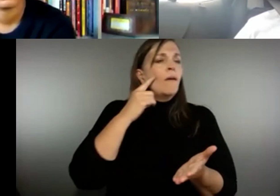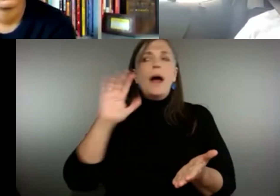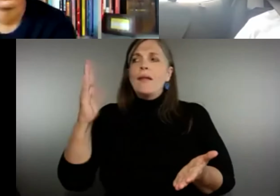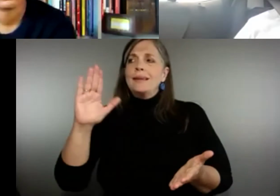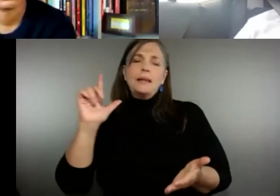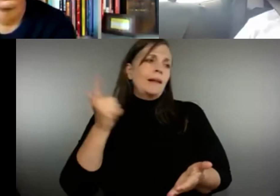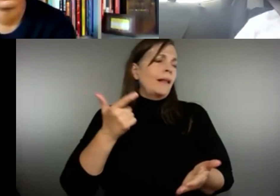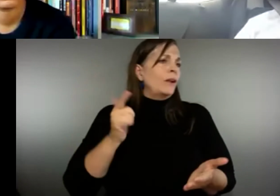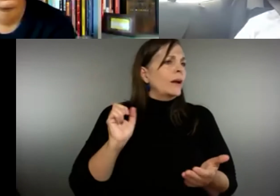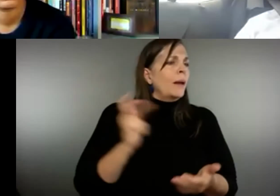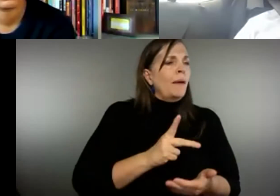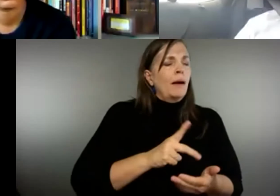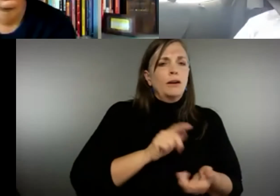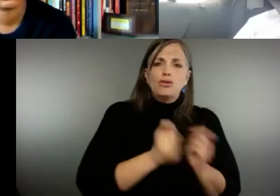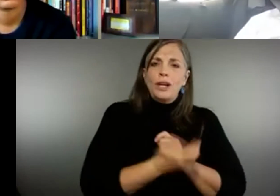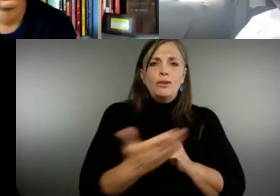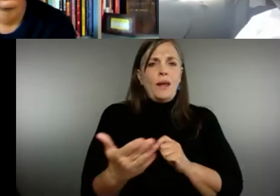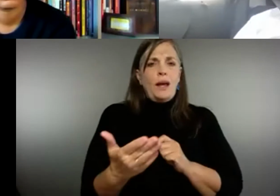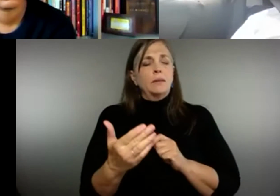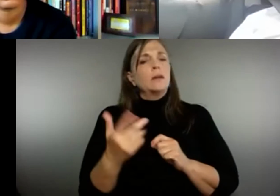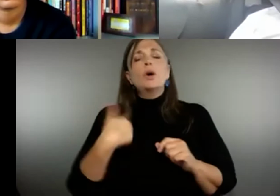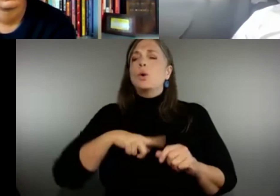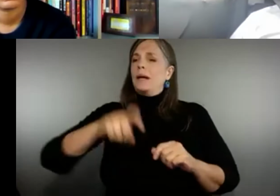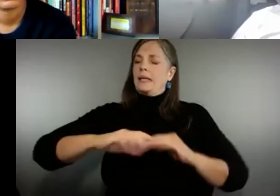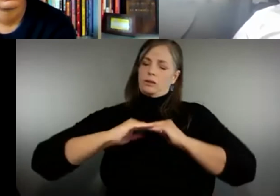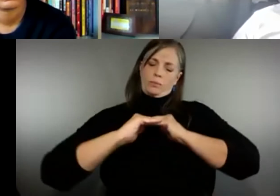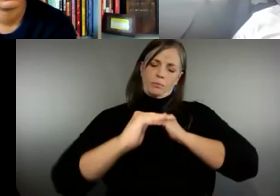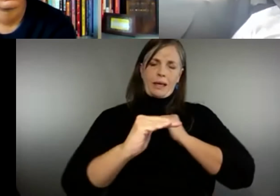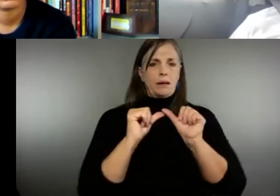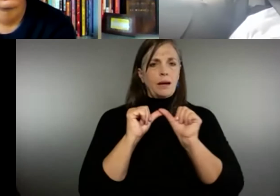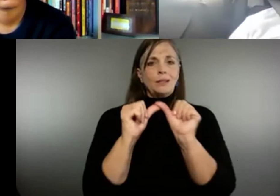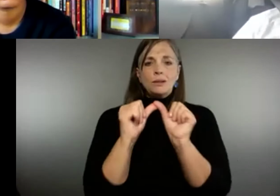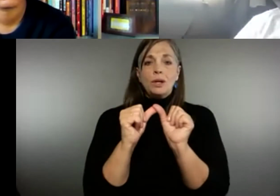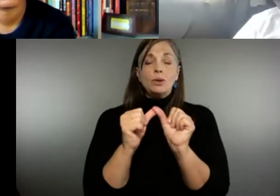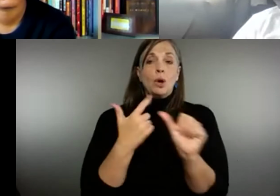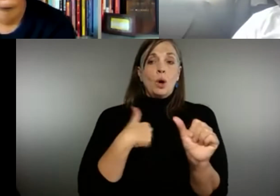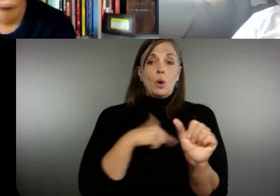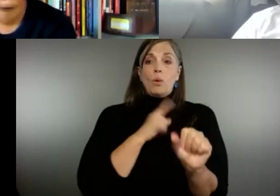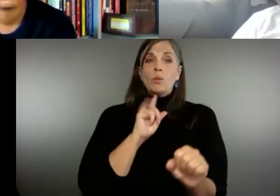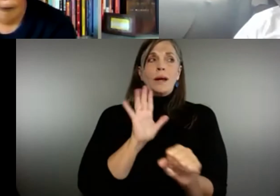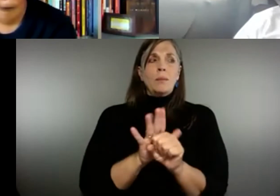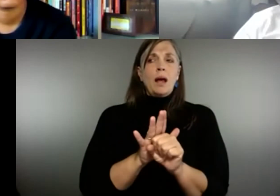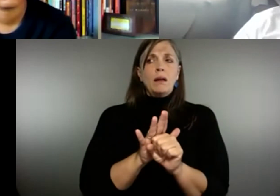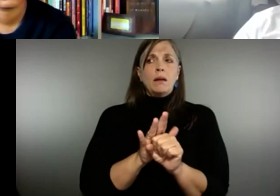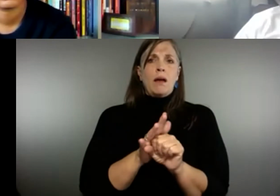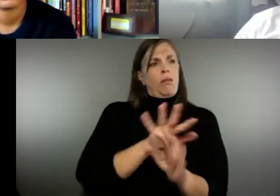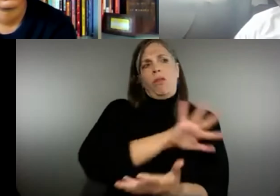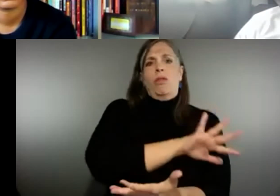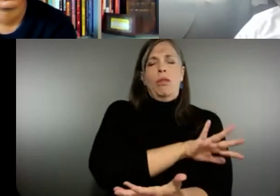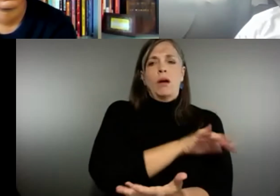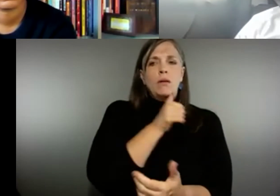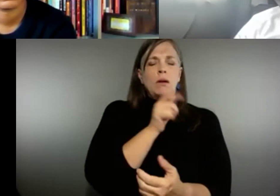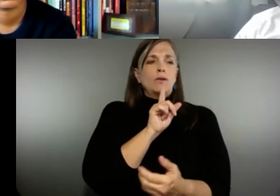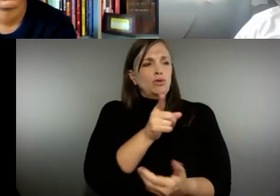and do something differently to be consistent because when we're not true to what we commit to pay you have to be able to ensure